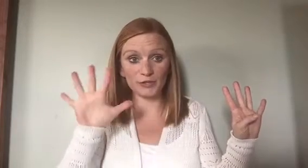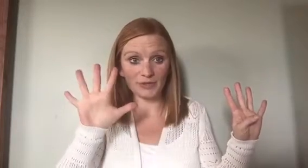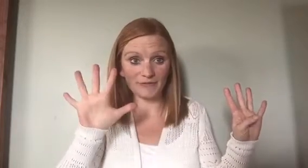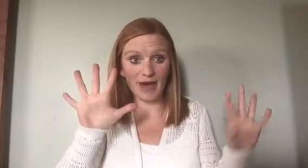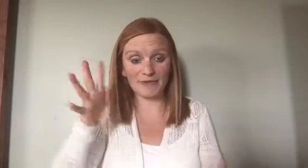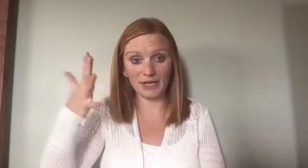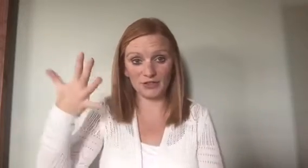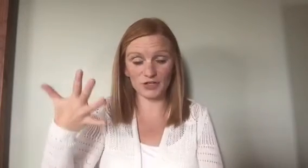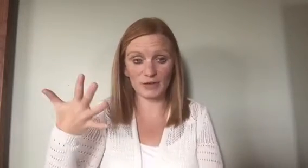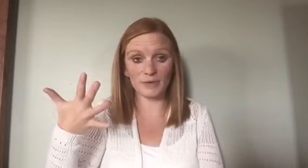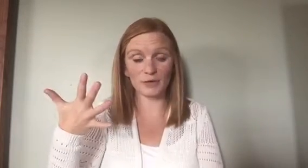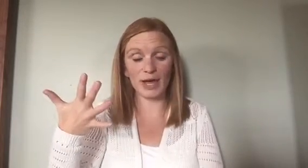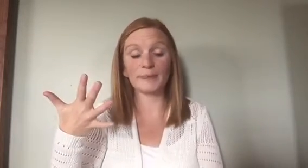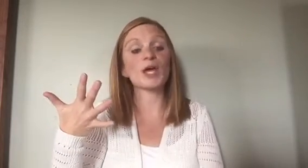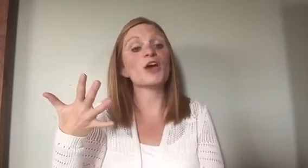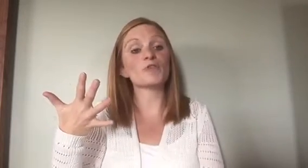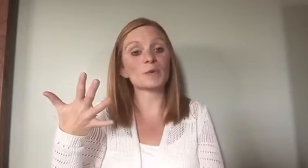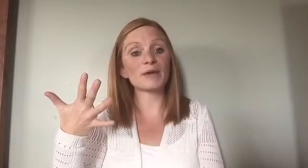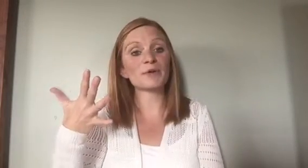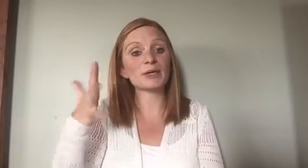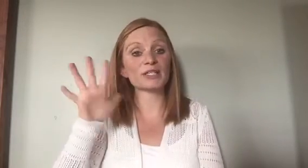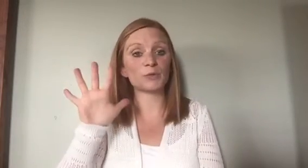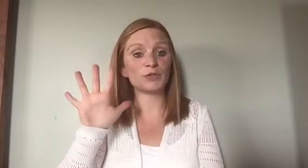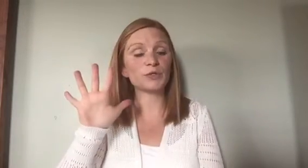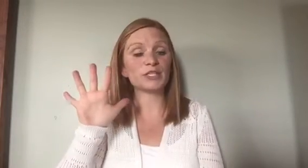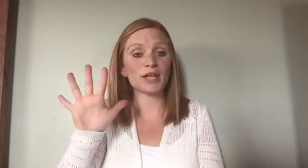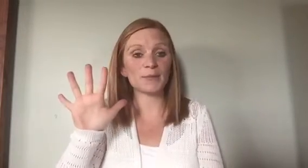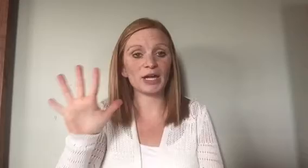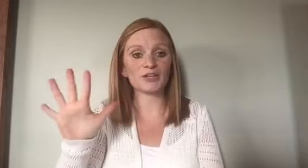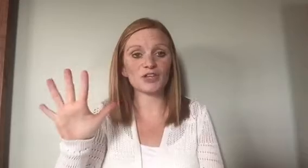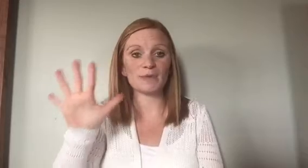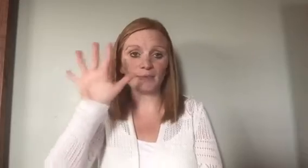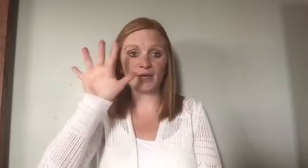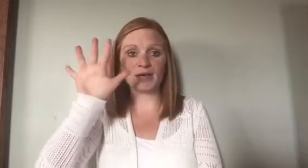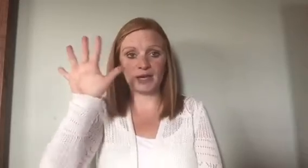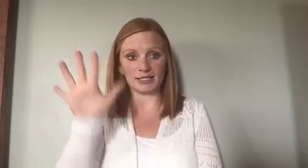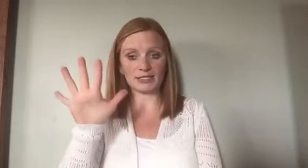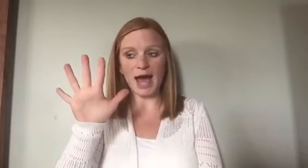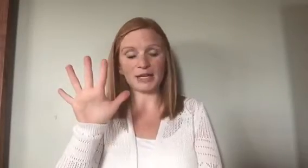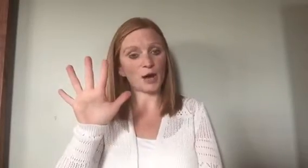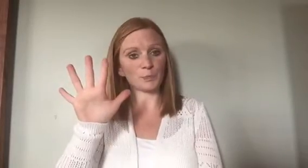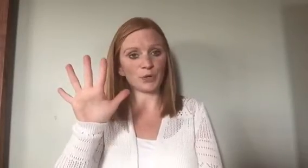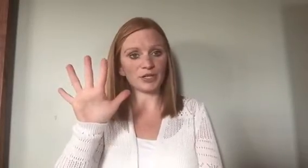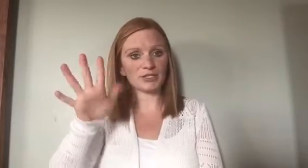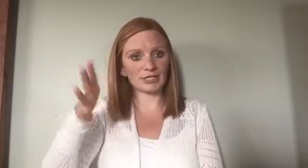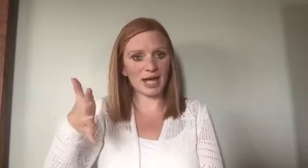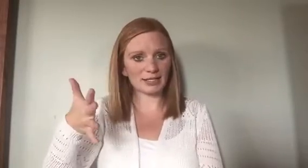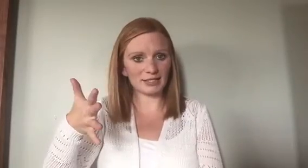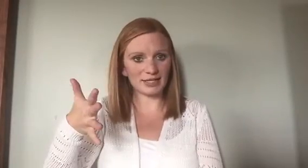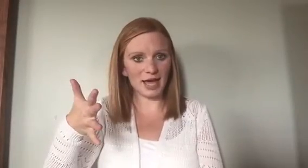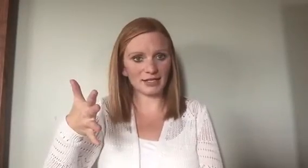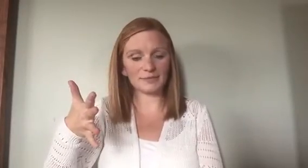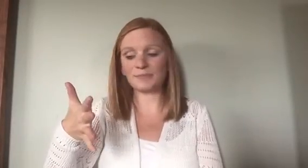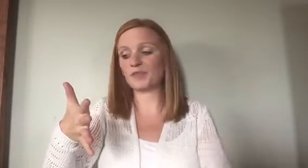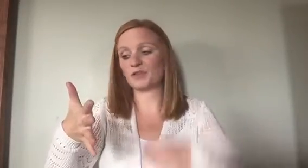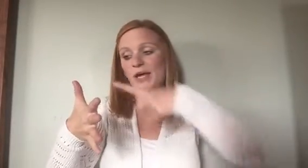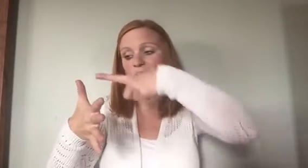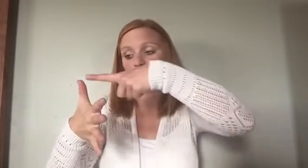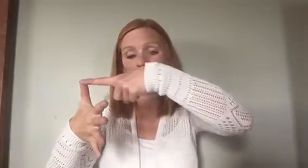use the 5 hand shape. Okay, for whatever reason, when you use the number hand shape, it's not upwards, it's on its side. So I could point